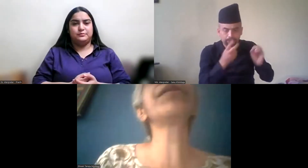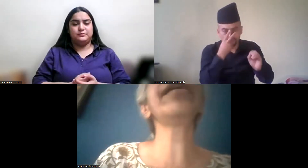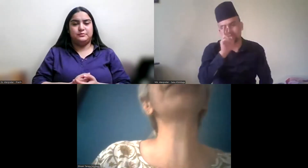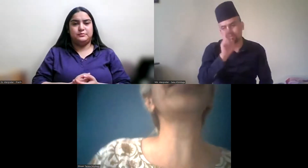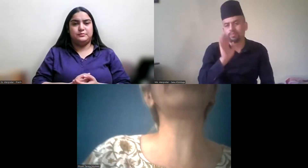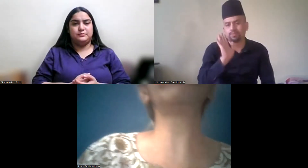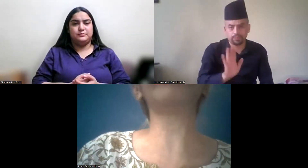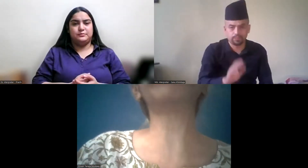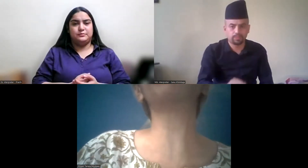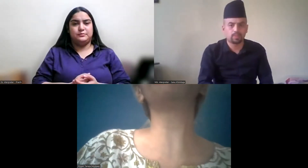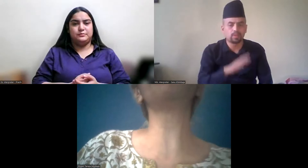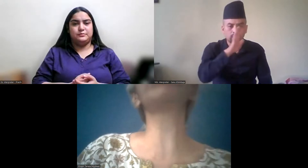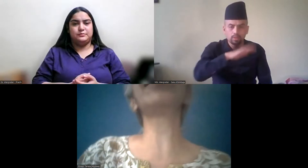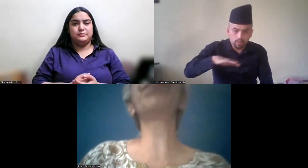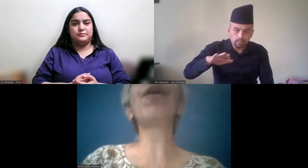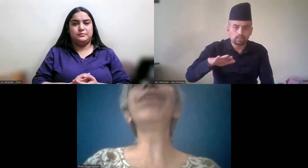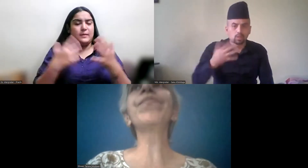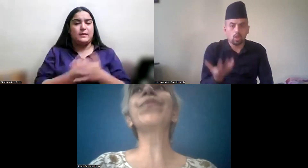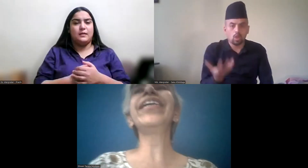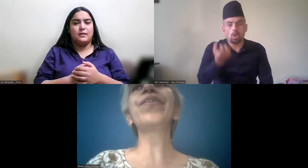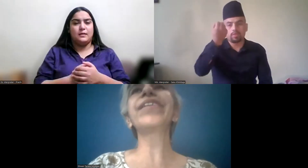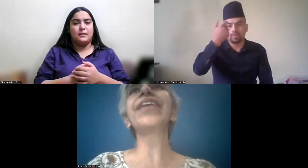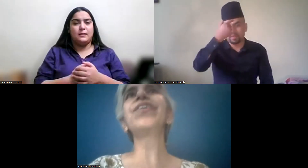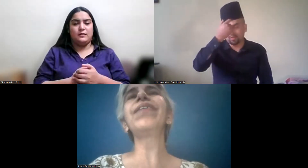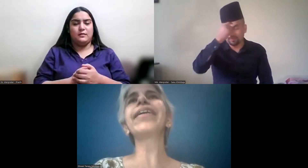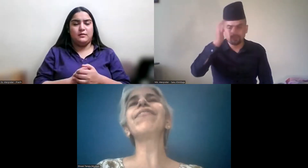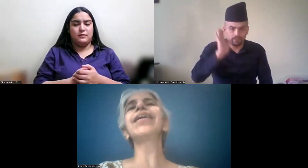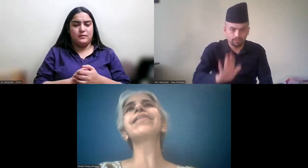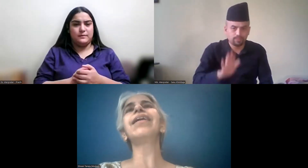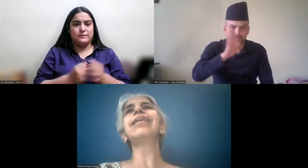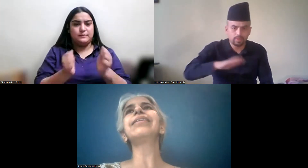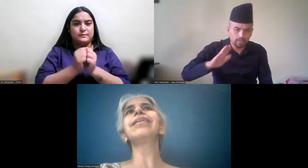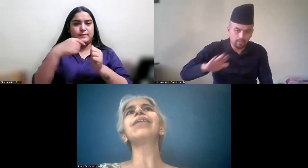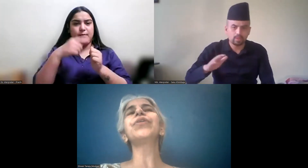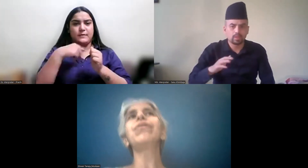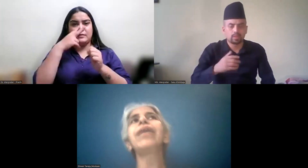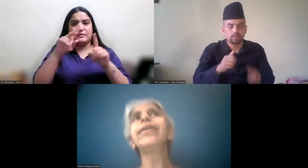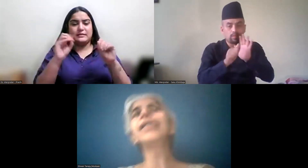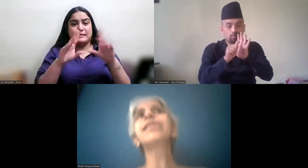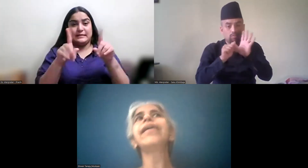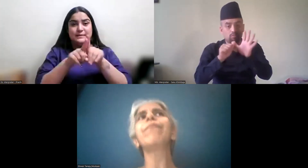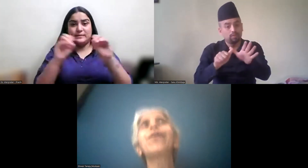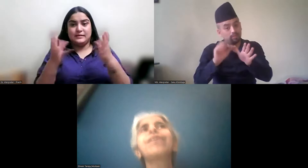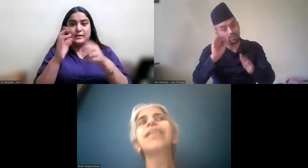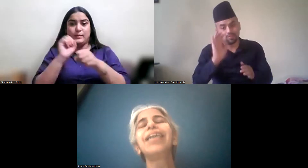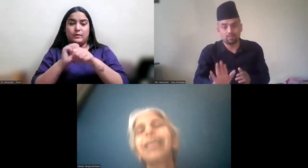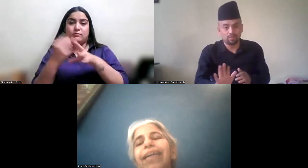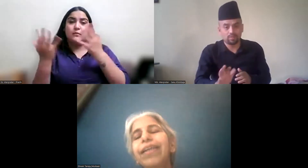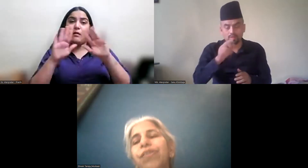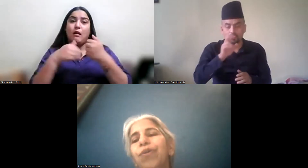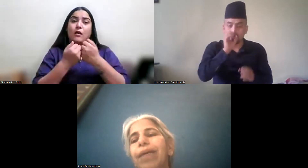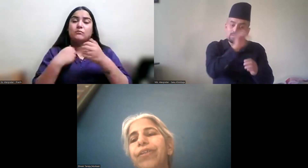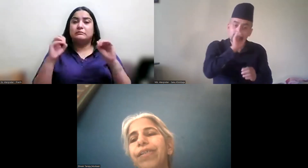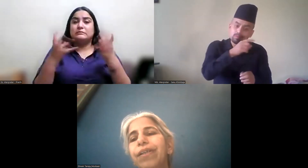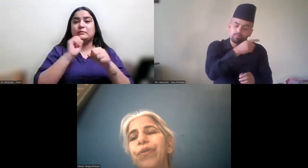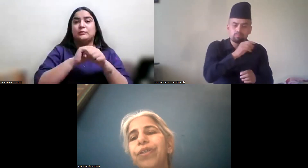sometimes seeing child rights issues as problems. We need to see that children are giving us the answers, or children are really saying, because there is